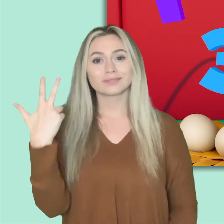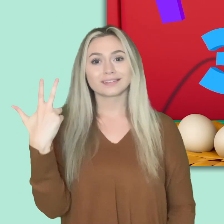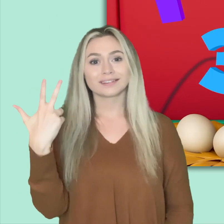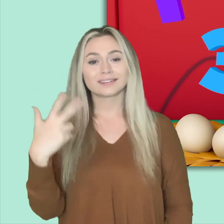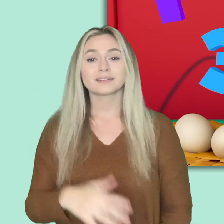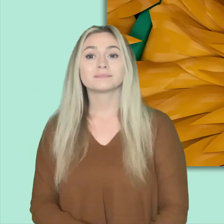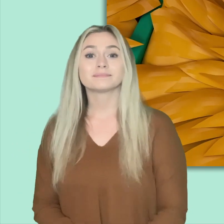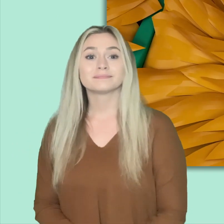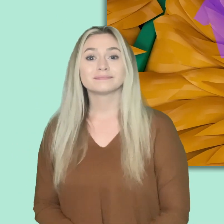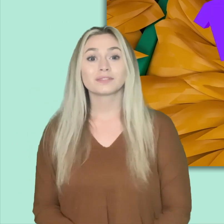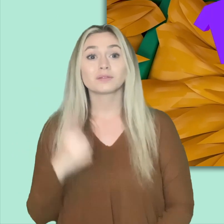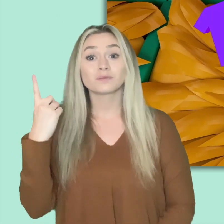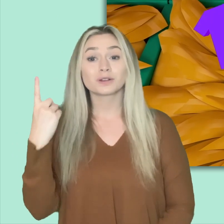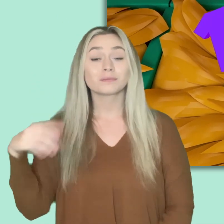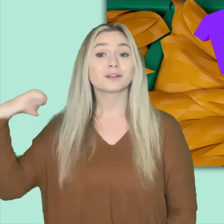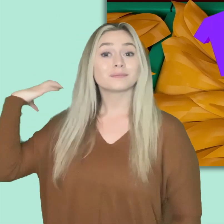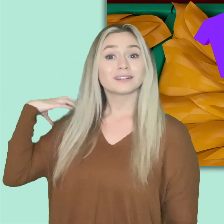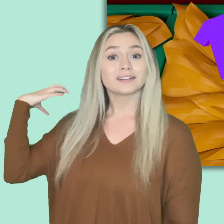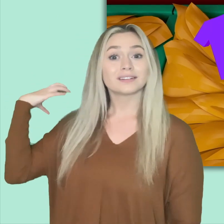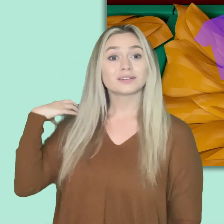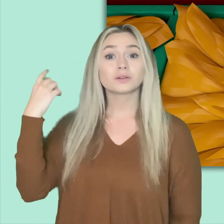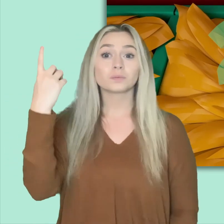two, three, One, two,